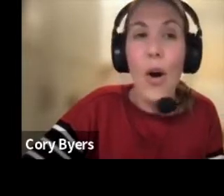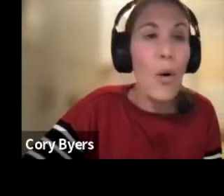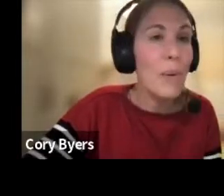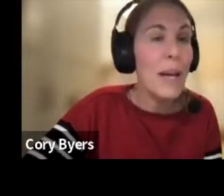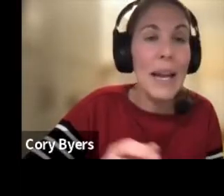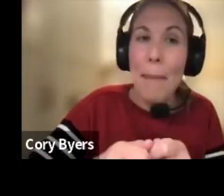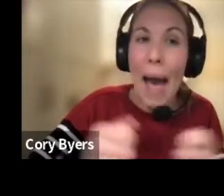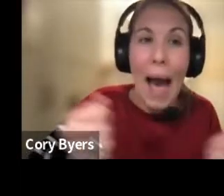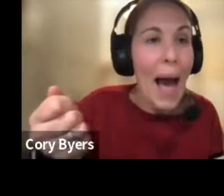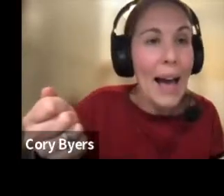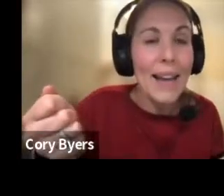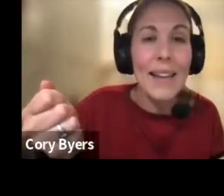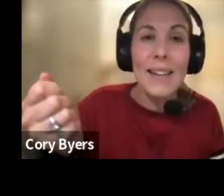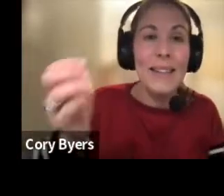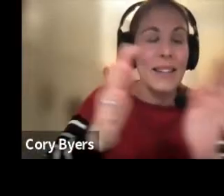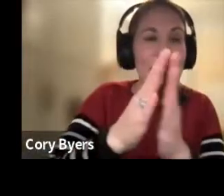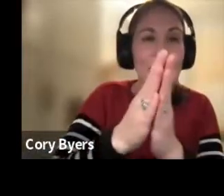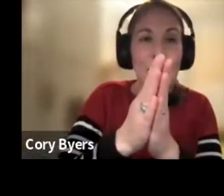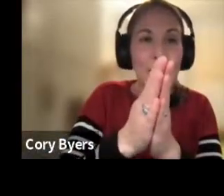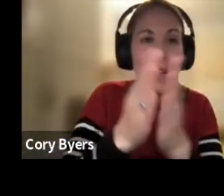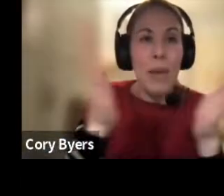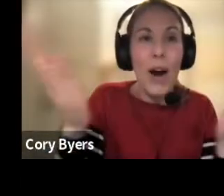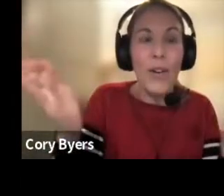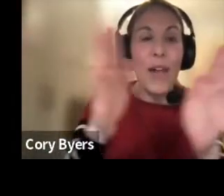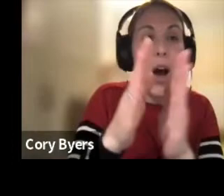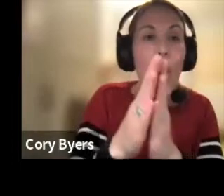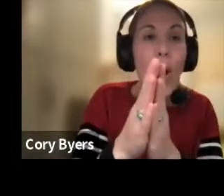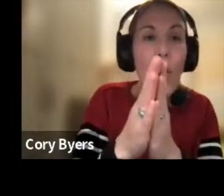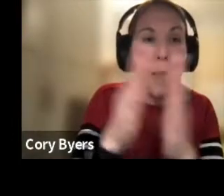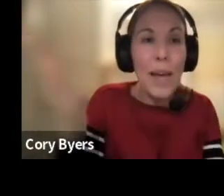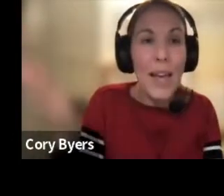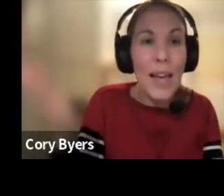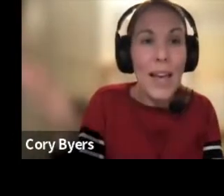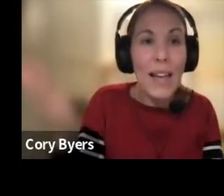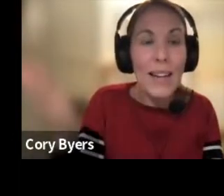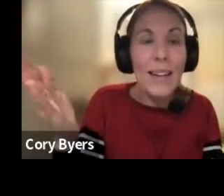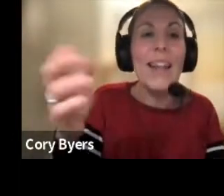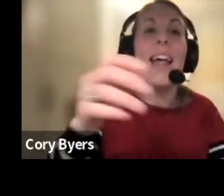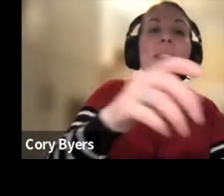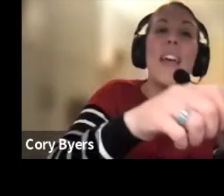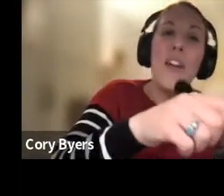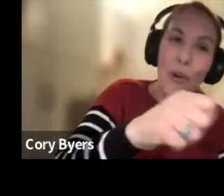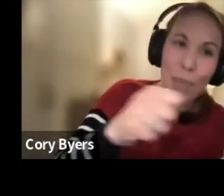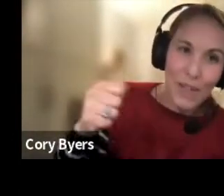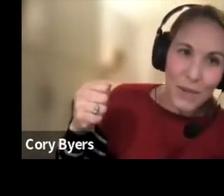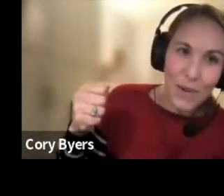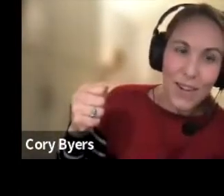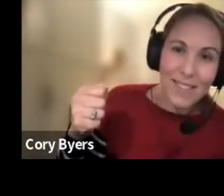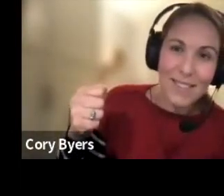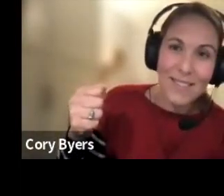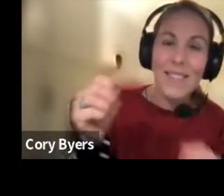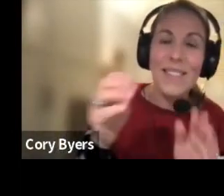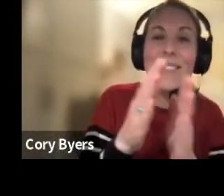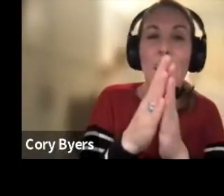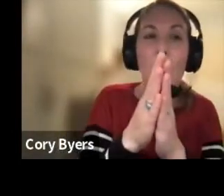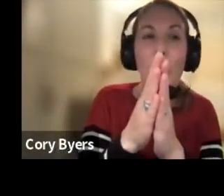you open a bag, you can model that open and then open the door.